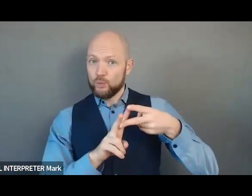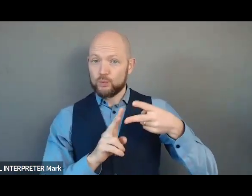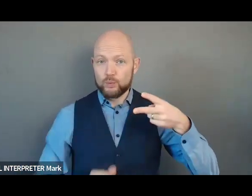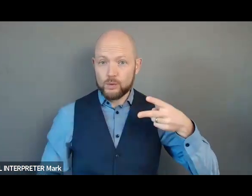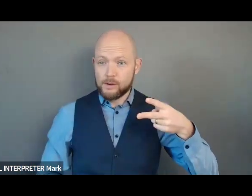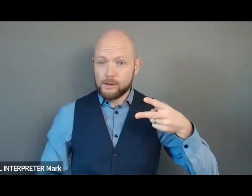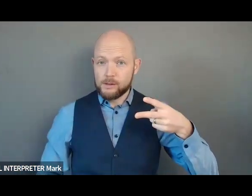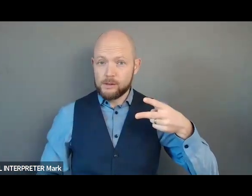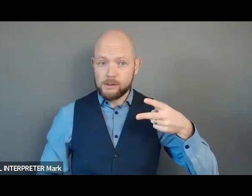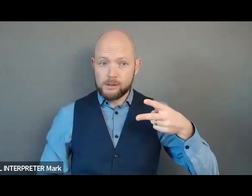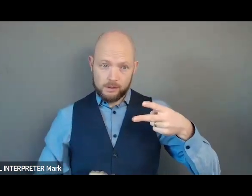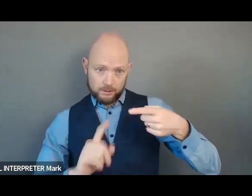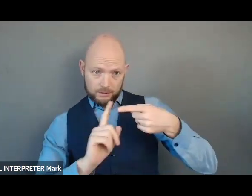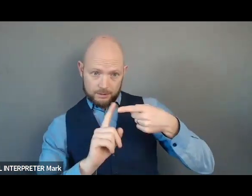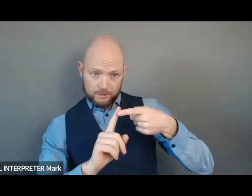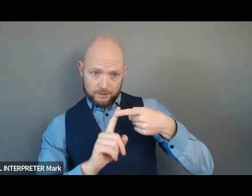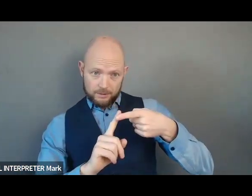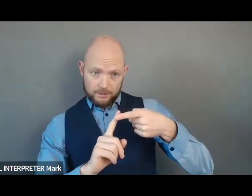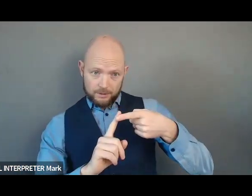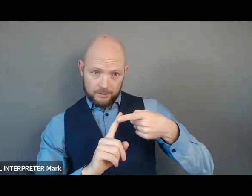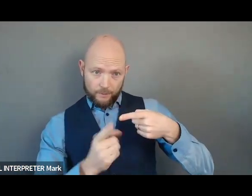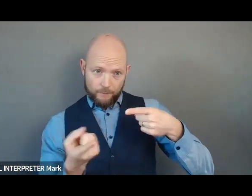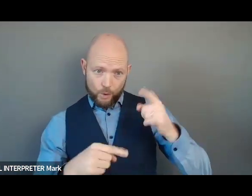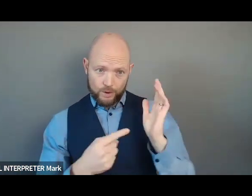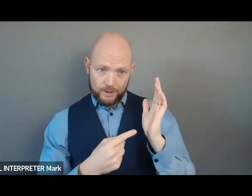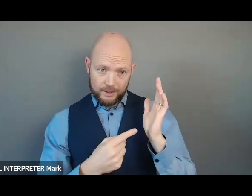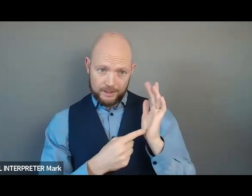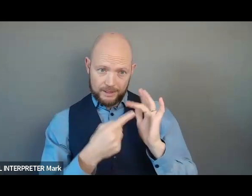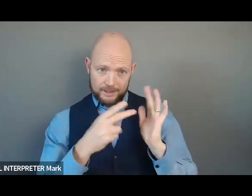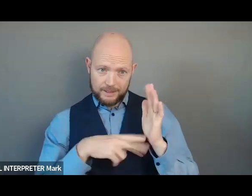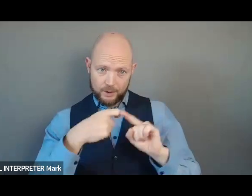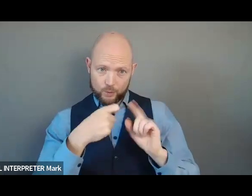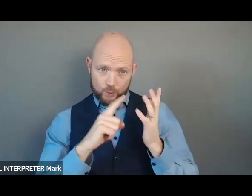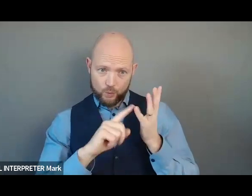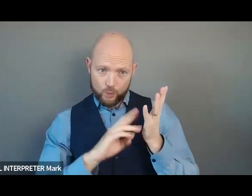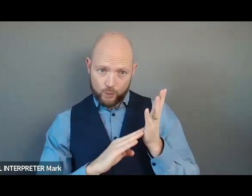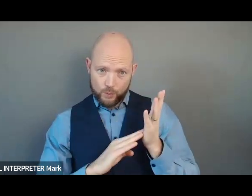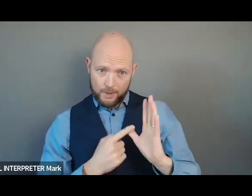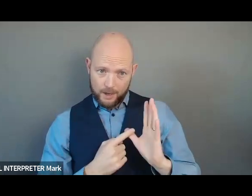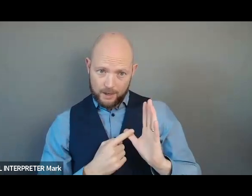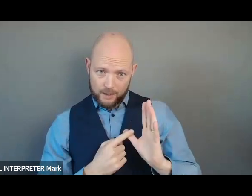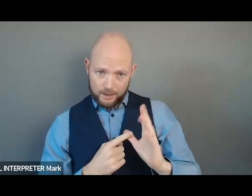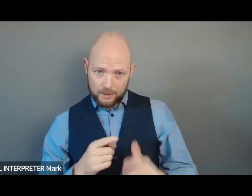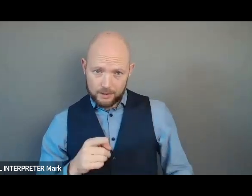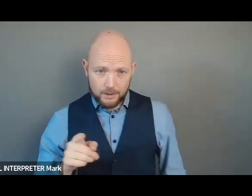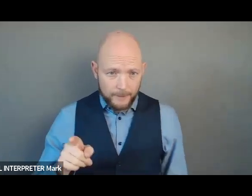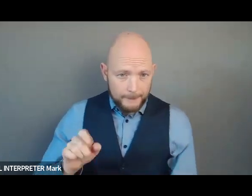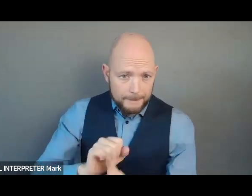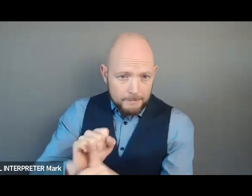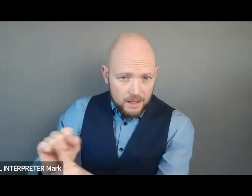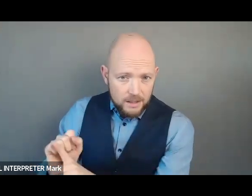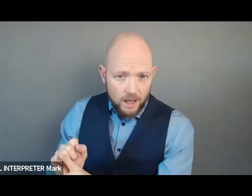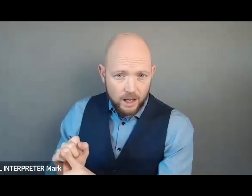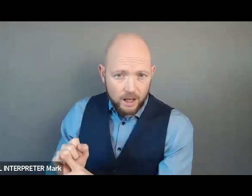it's looking like Tinkuma, you've got the first question. This is for Tinkuma, please. Does mentoring go far